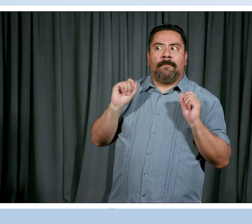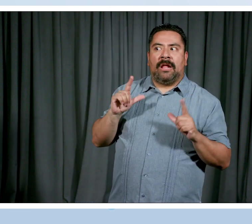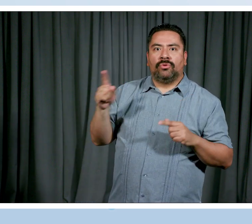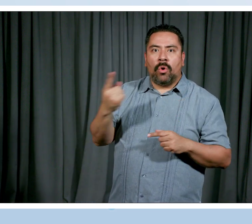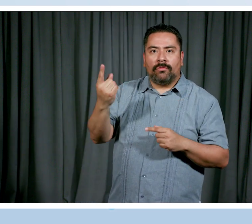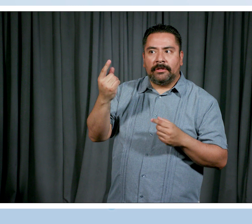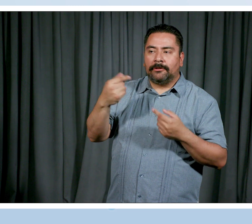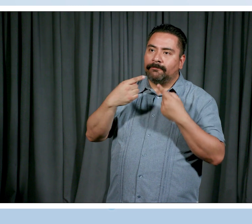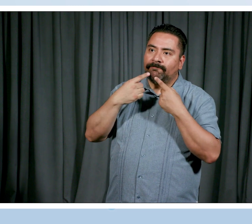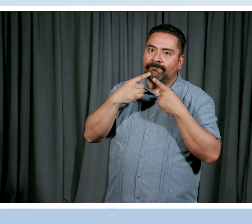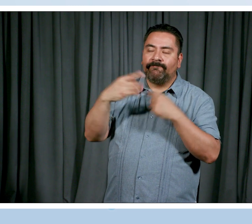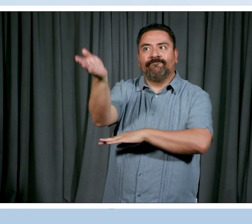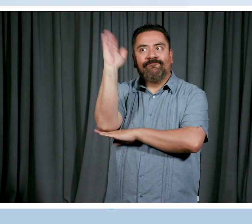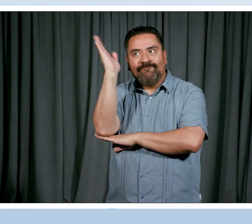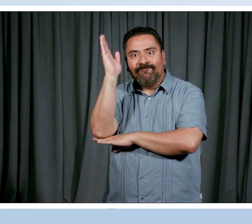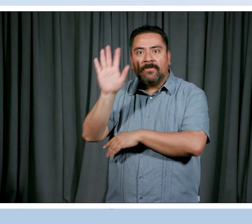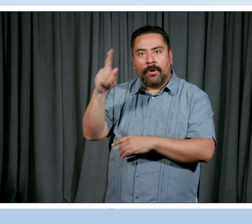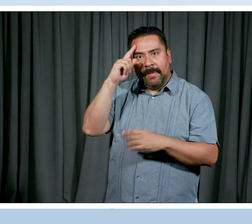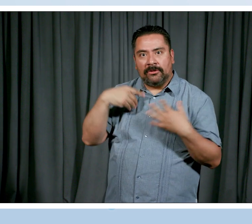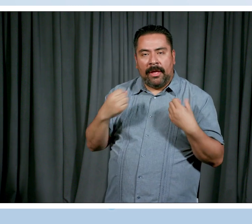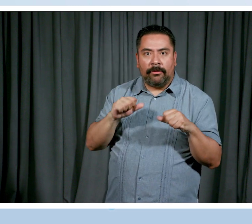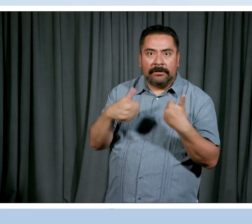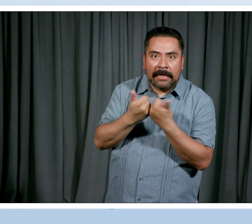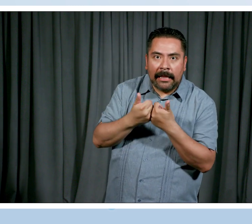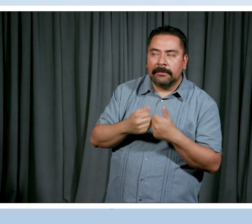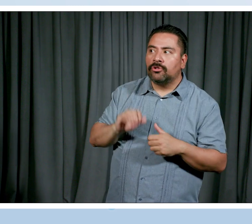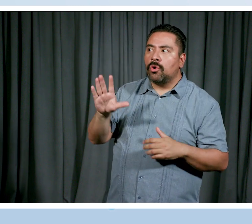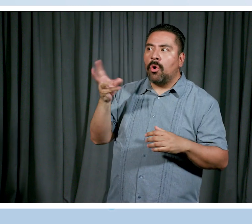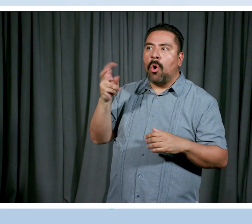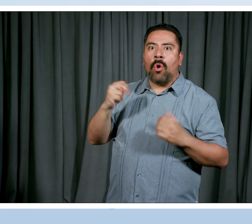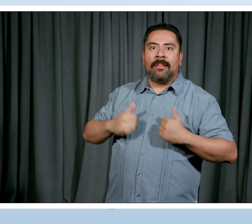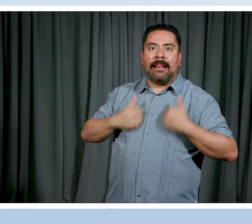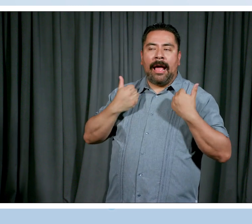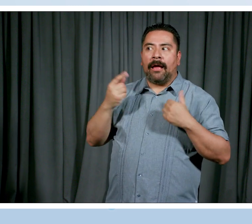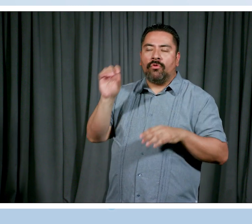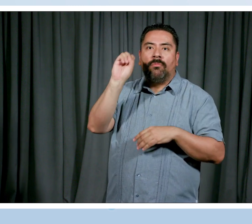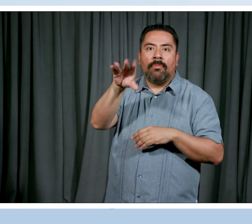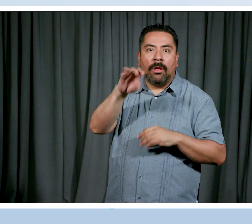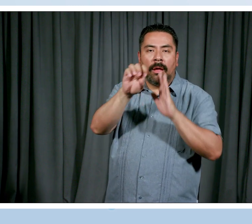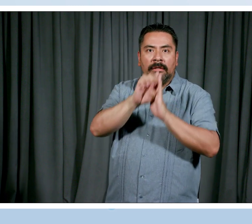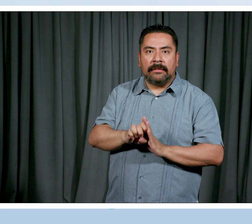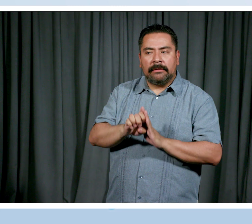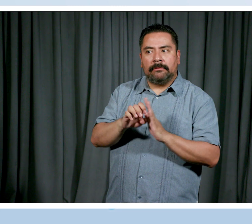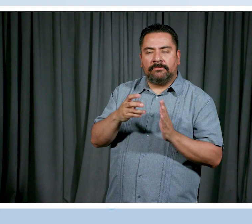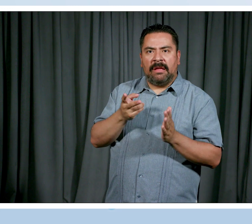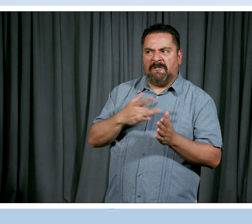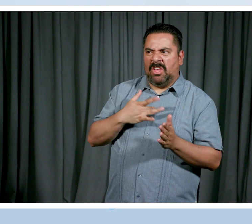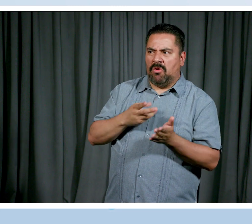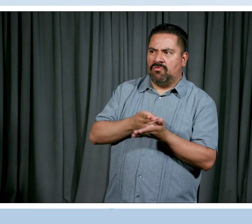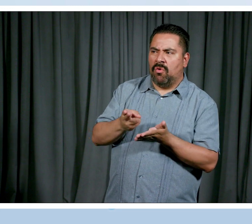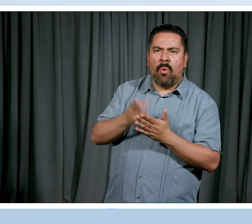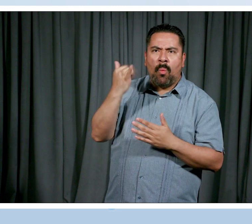own mental health challenges or given examples from your own life, and it seems very genuine. And why are